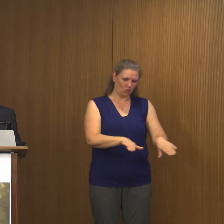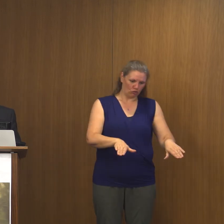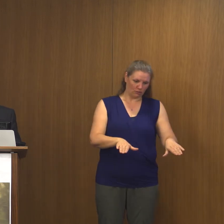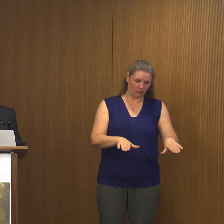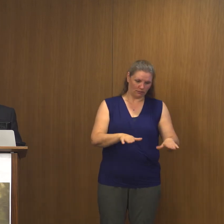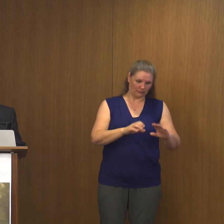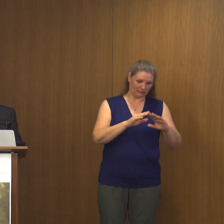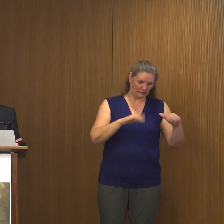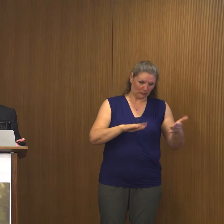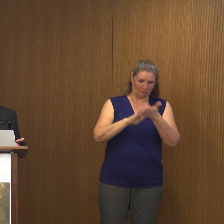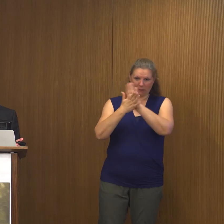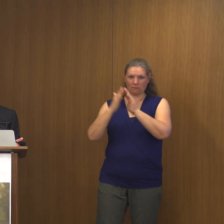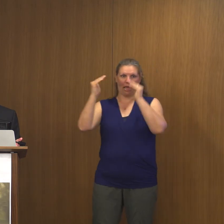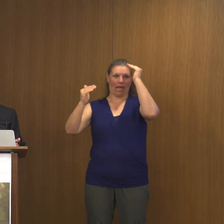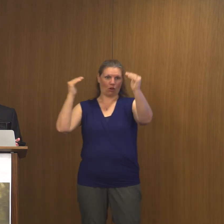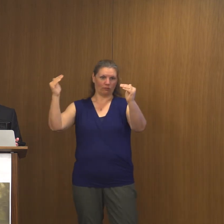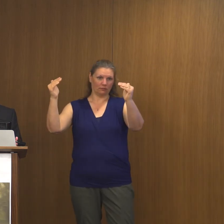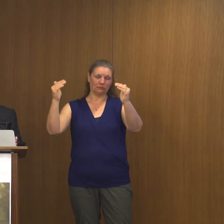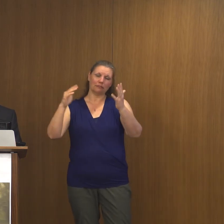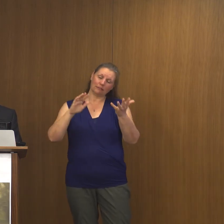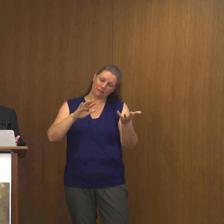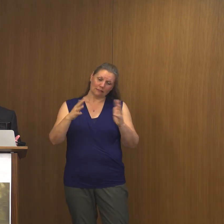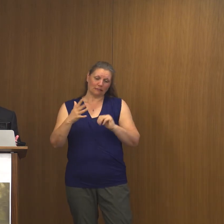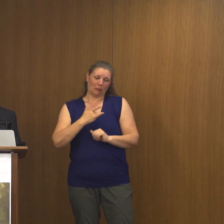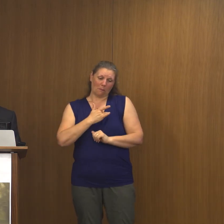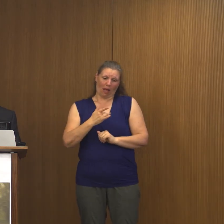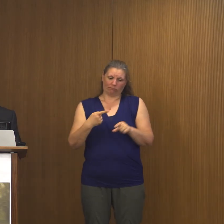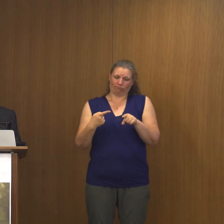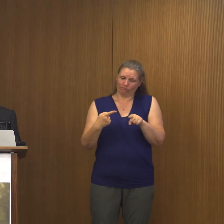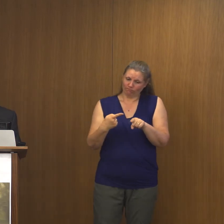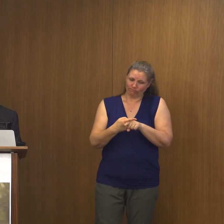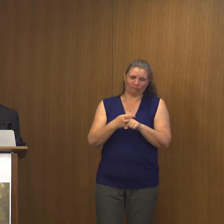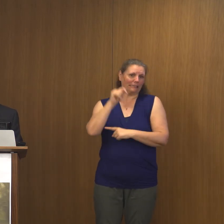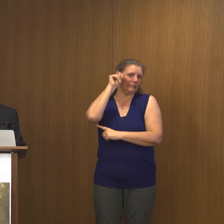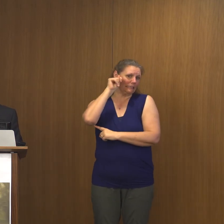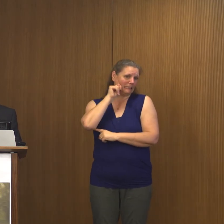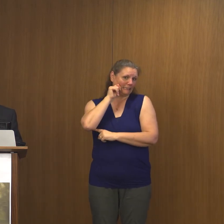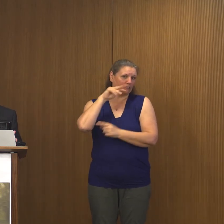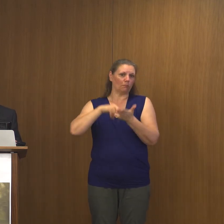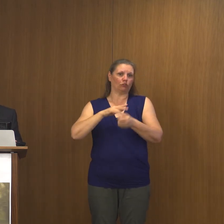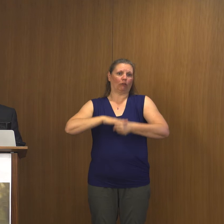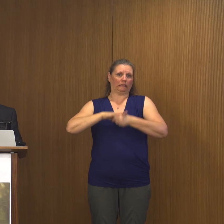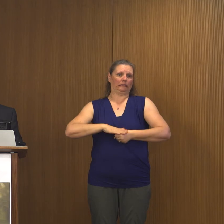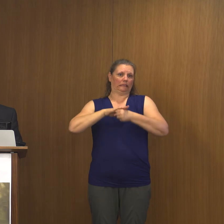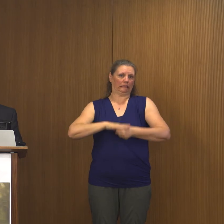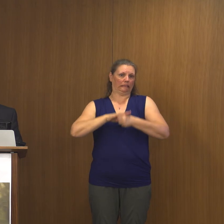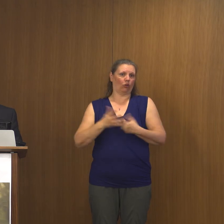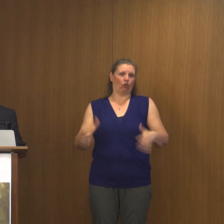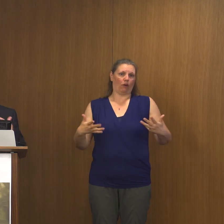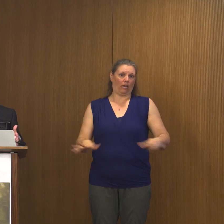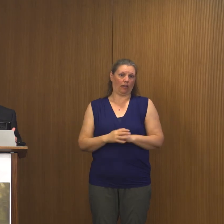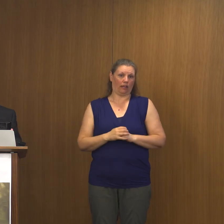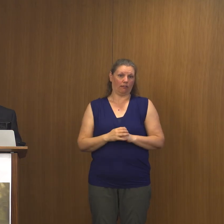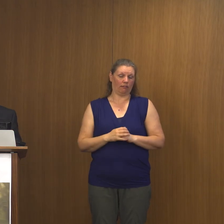health systems. This transition occurs often during stressful times in the lives of youth. Not only are individuals transferring